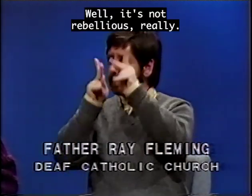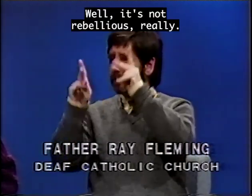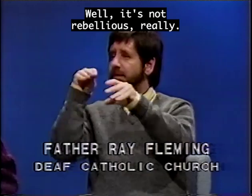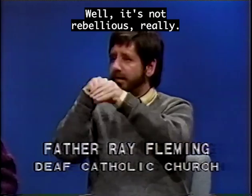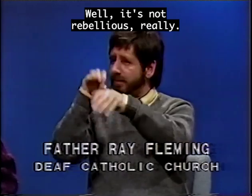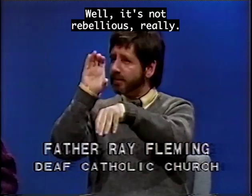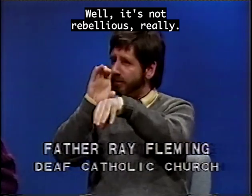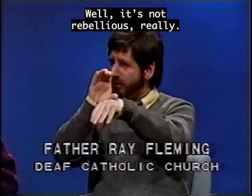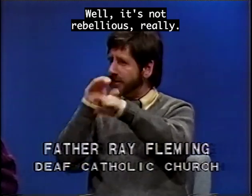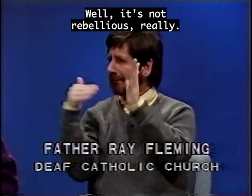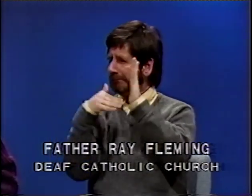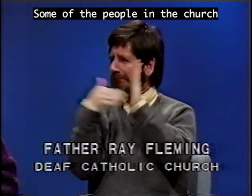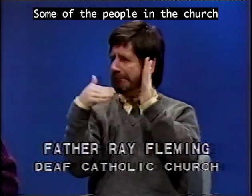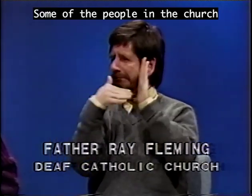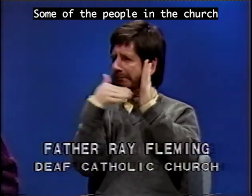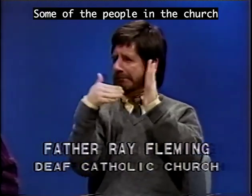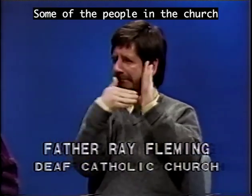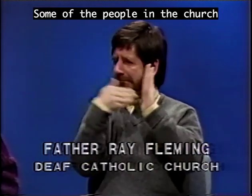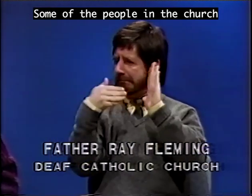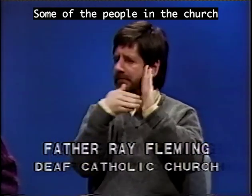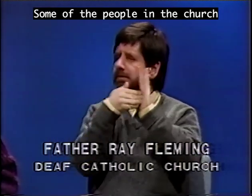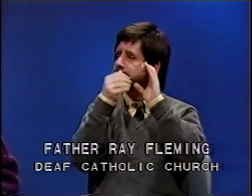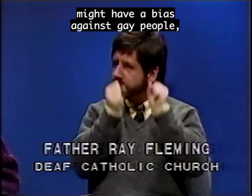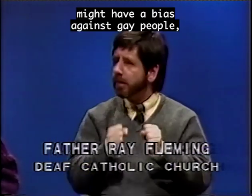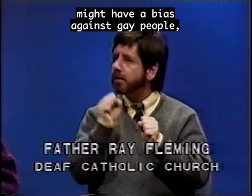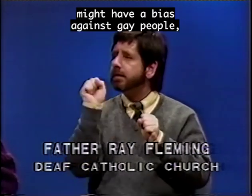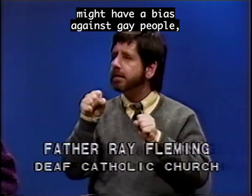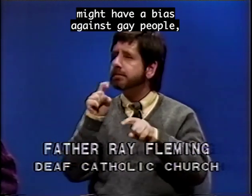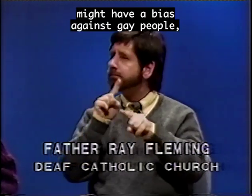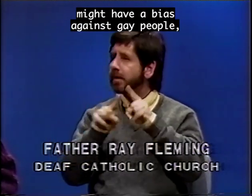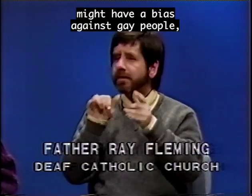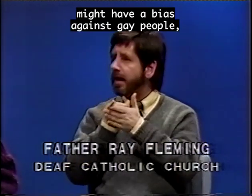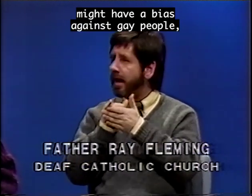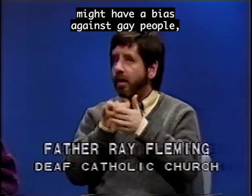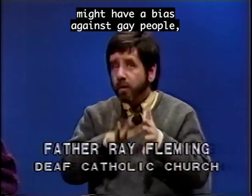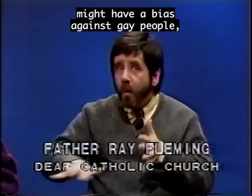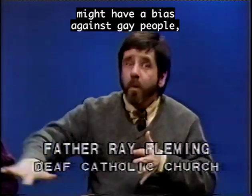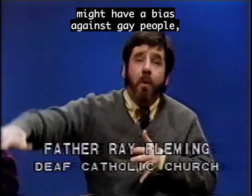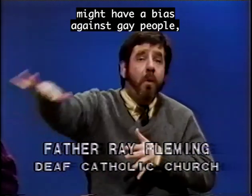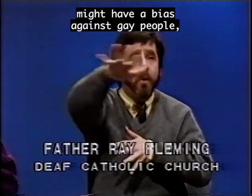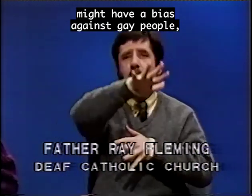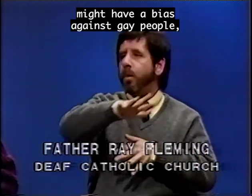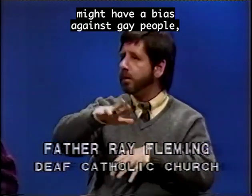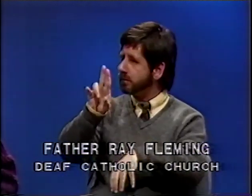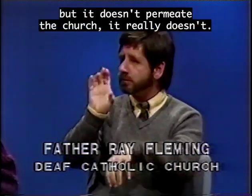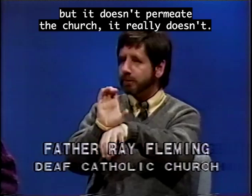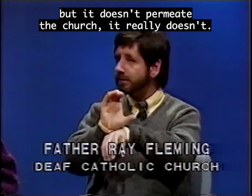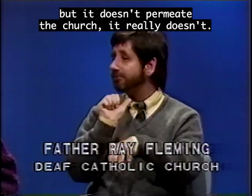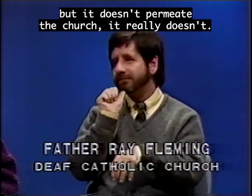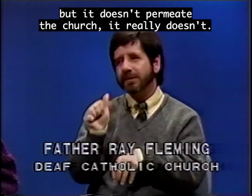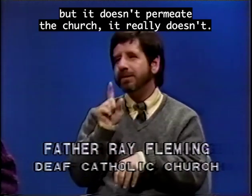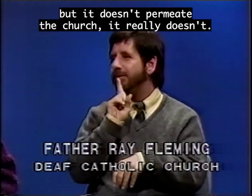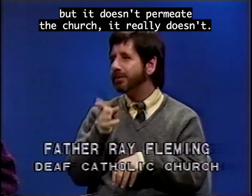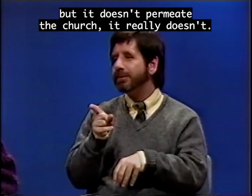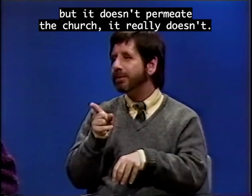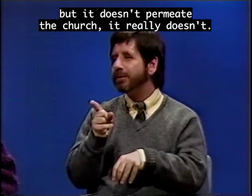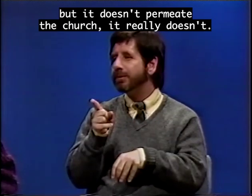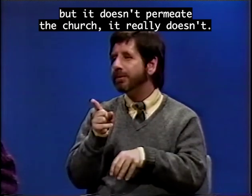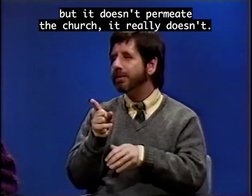not rebellious, really. Some of the people in the church might have a bias against gay people, but it doesn't permeate